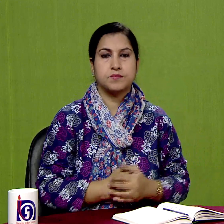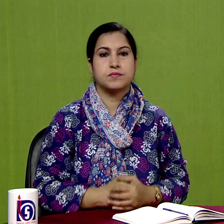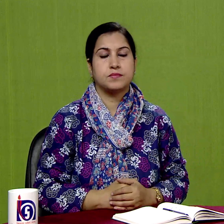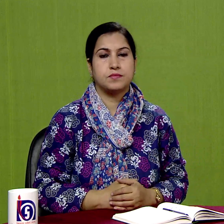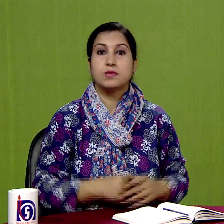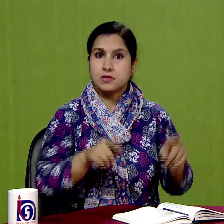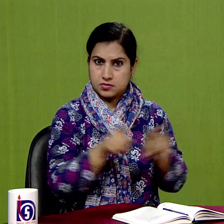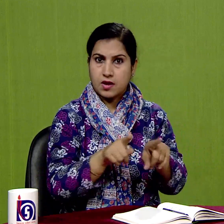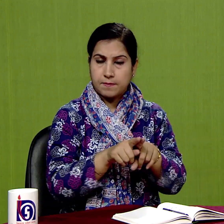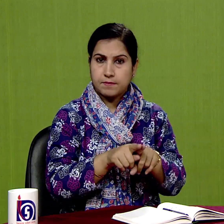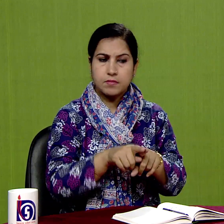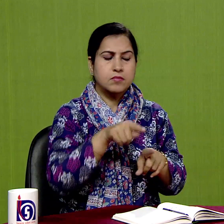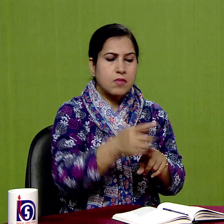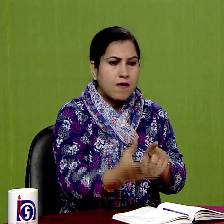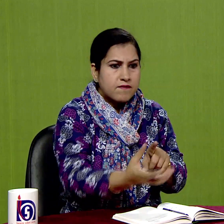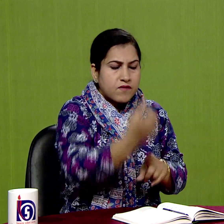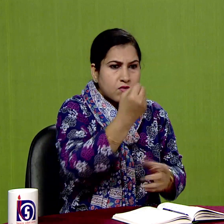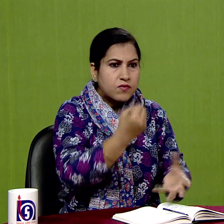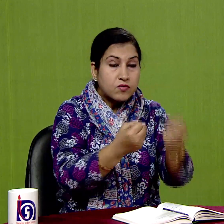and discovery of wheel